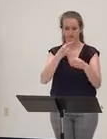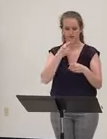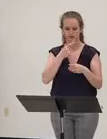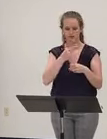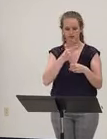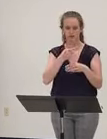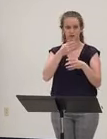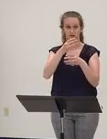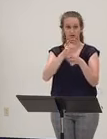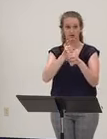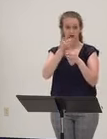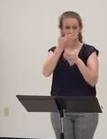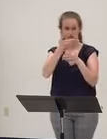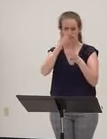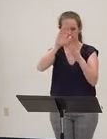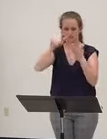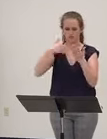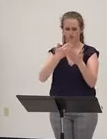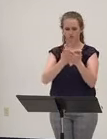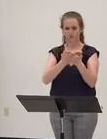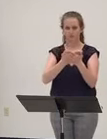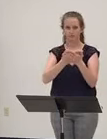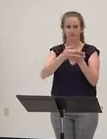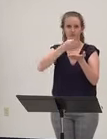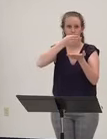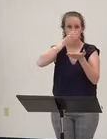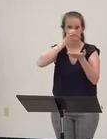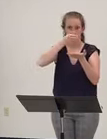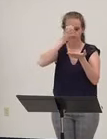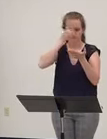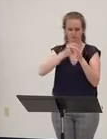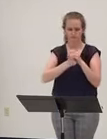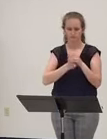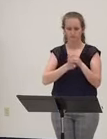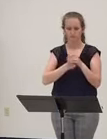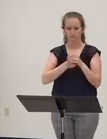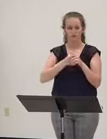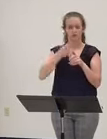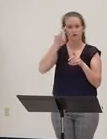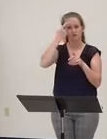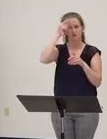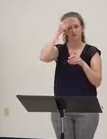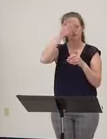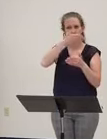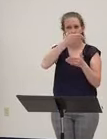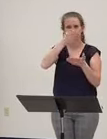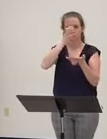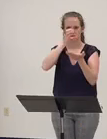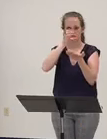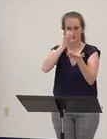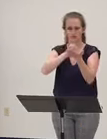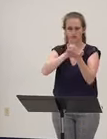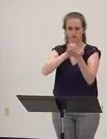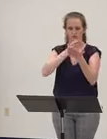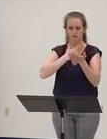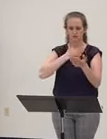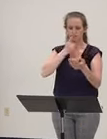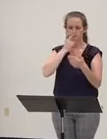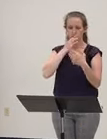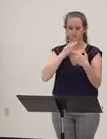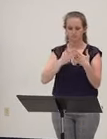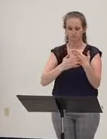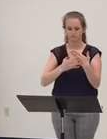disciples, saying, "Take this, all of you, and drink from it, for this is the